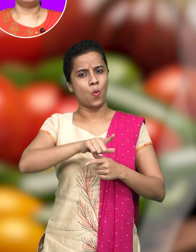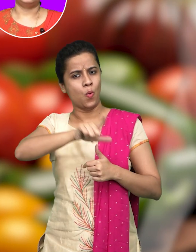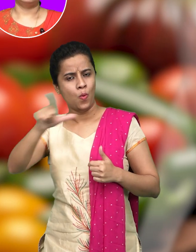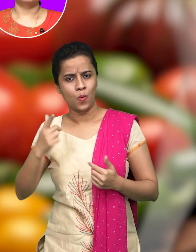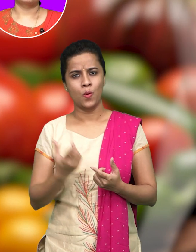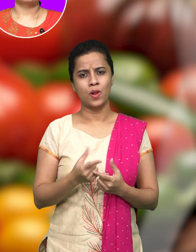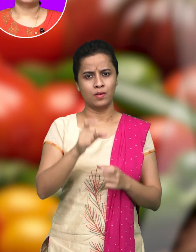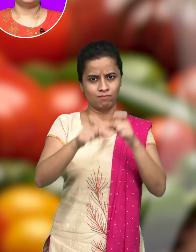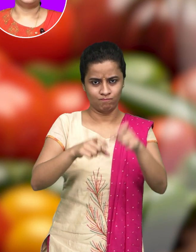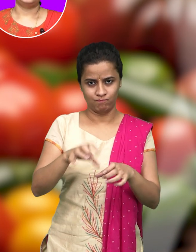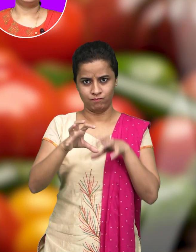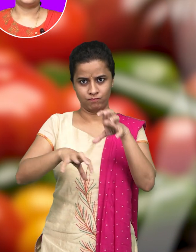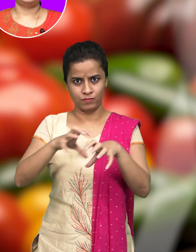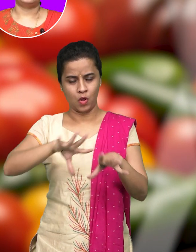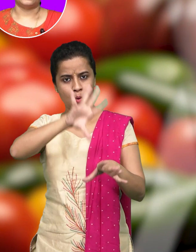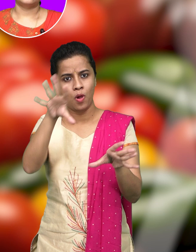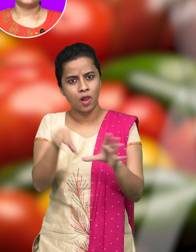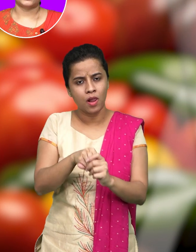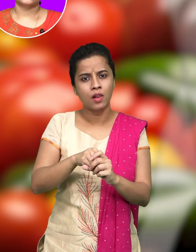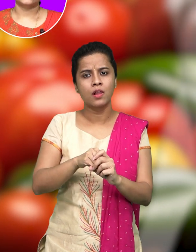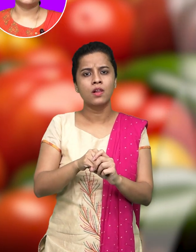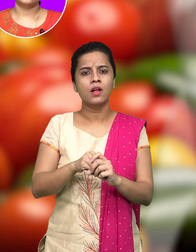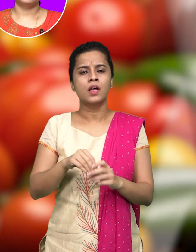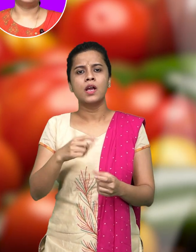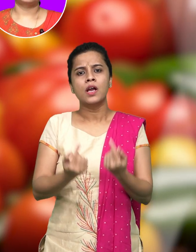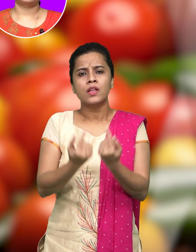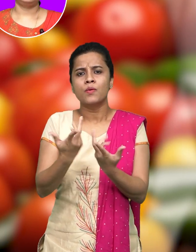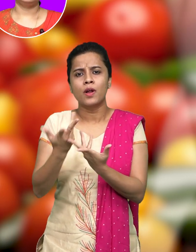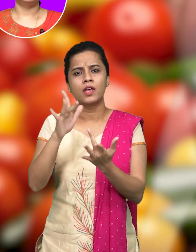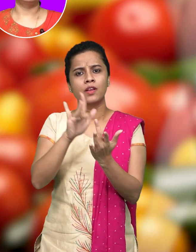differentiate between light and dark reactions,